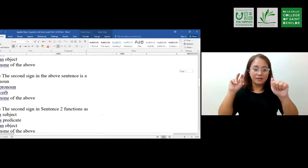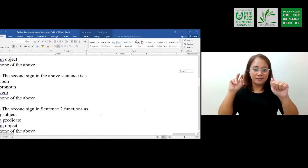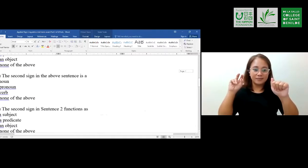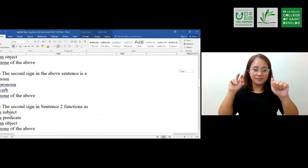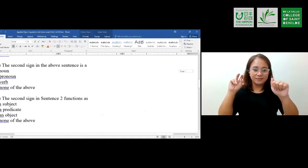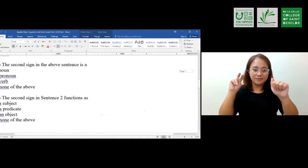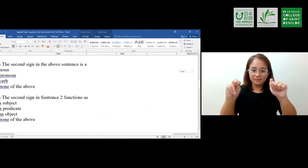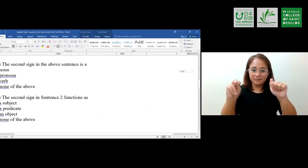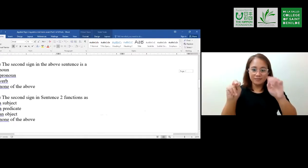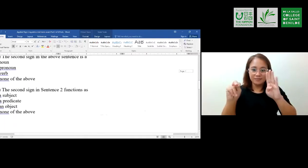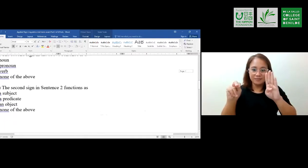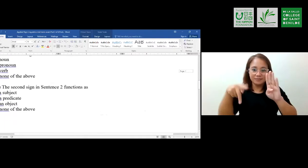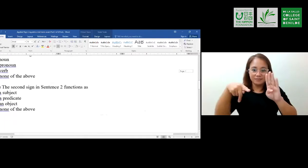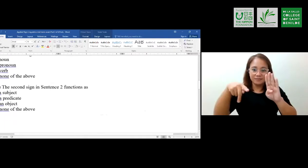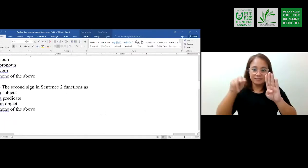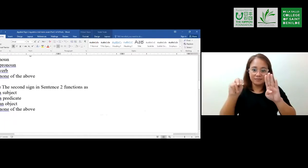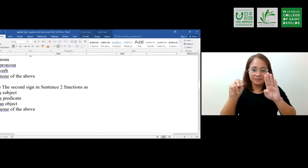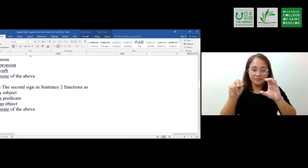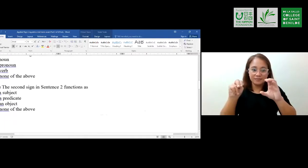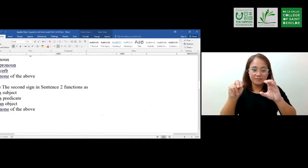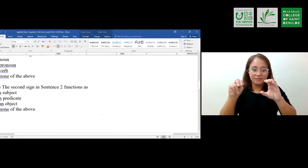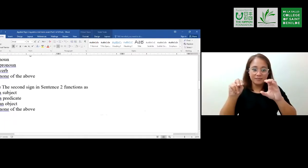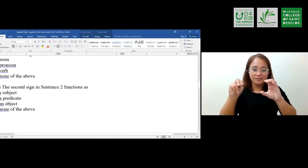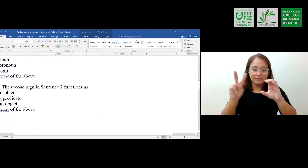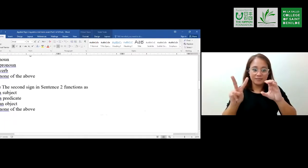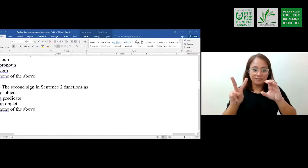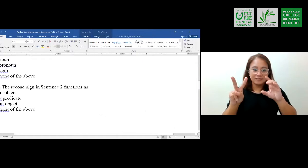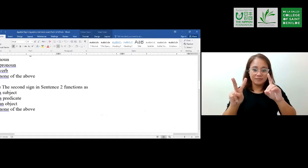noun, B, a pronoun, C, a verb, D, none of the above.